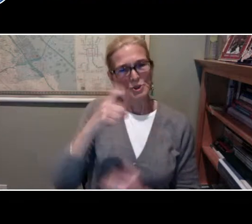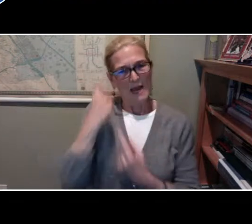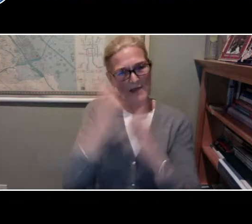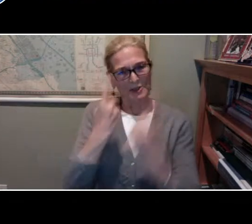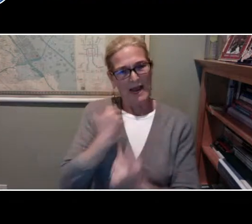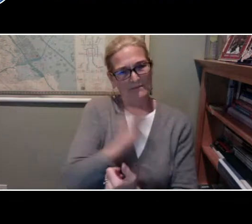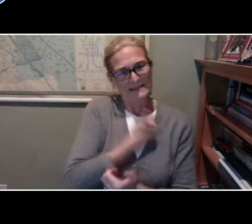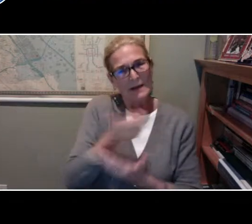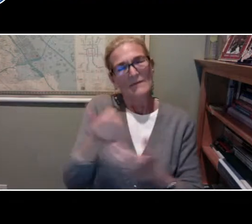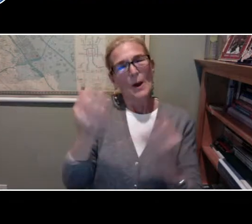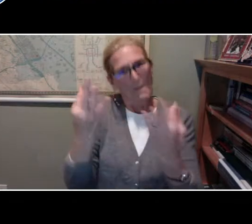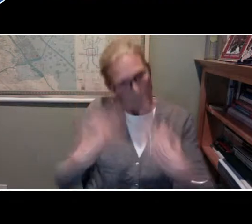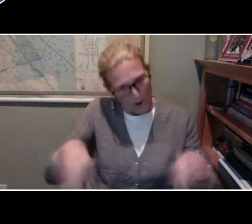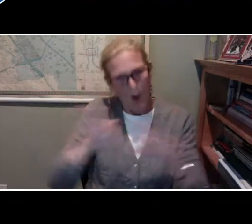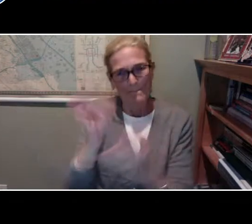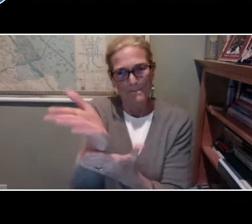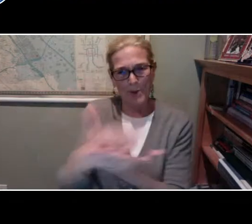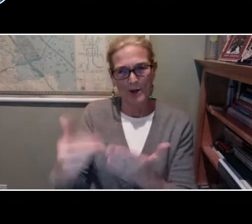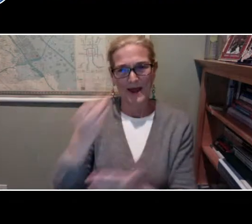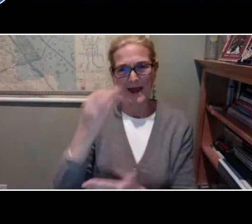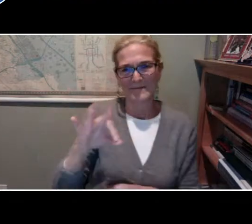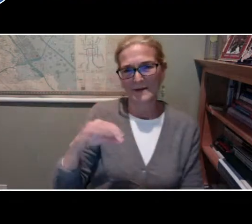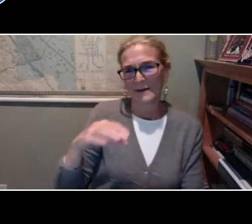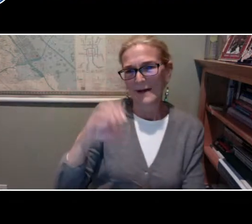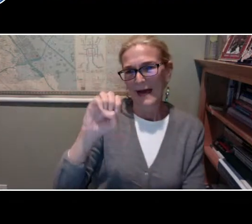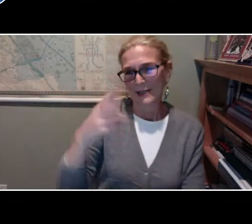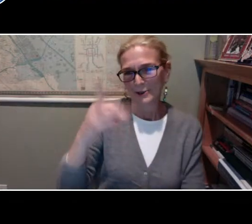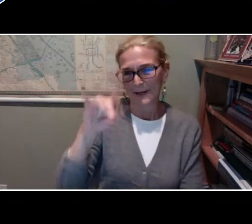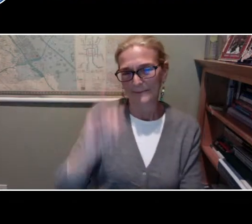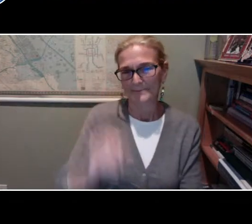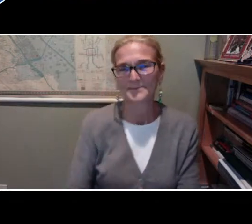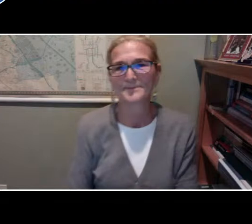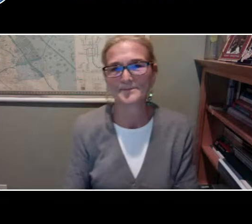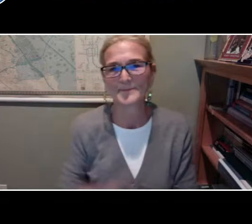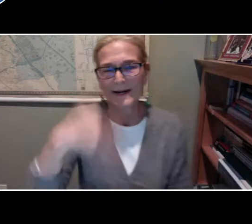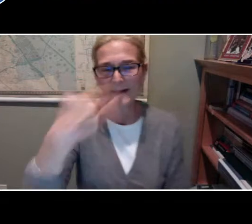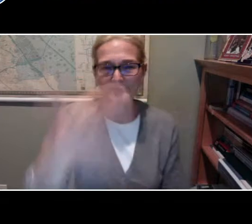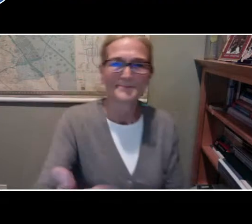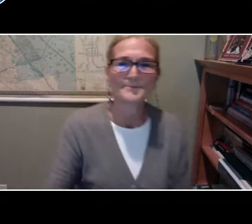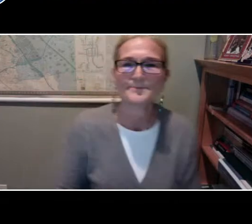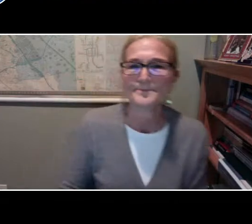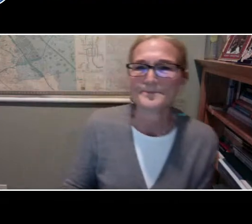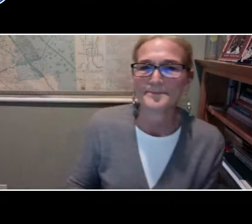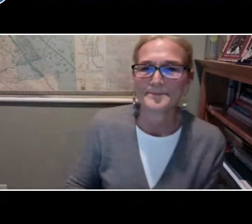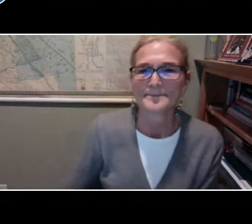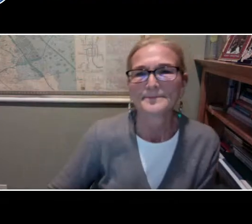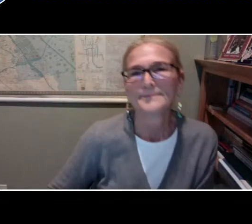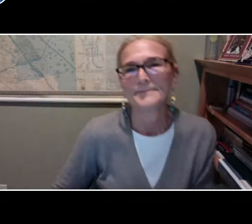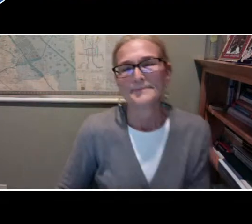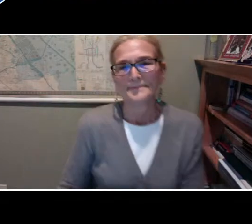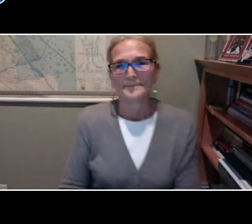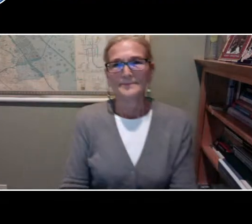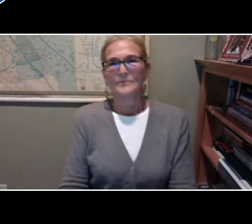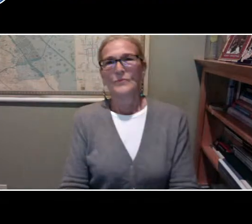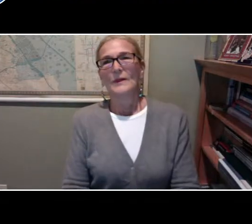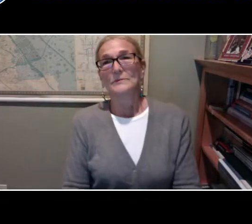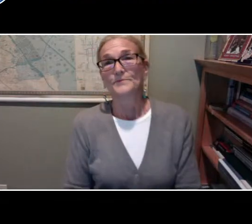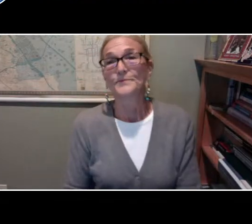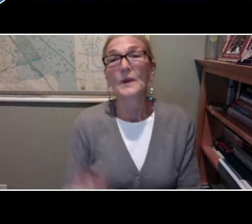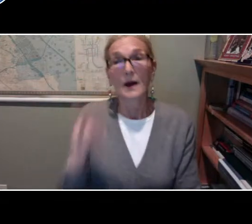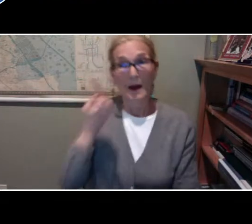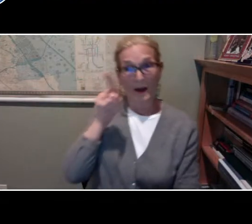this is an important group that we represent. Deaf people should be considering themselves an important part of EHDI.